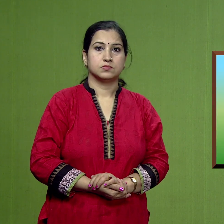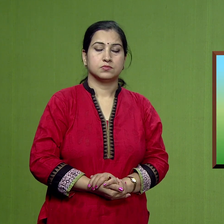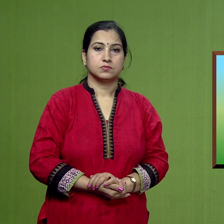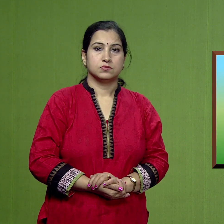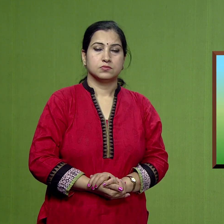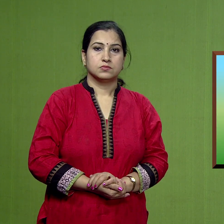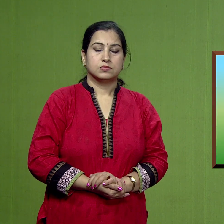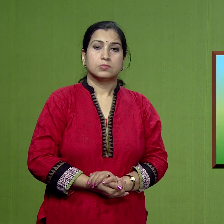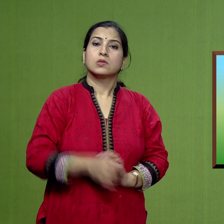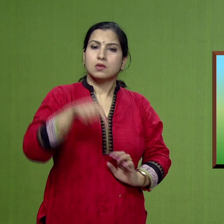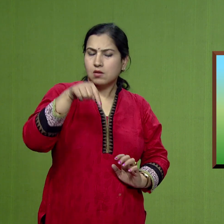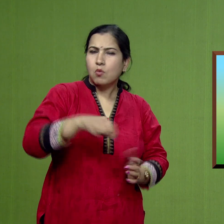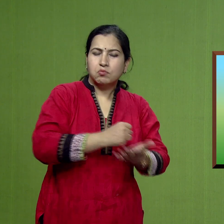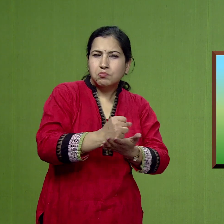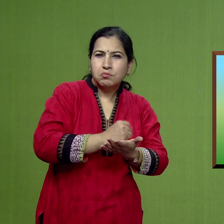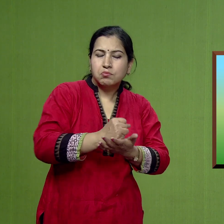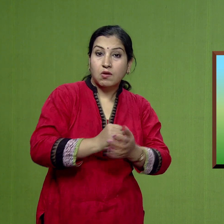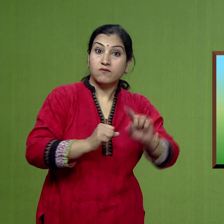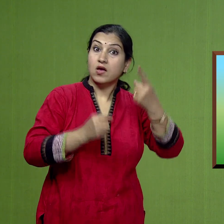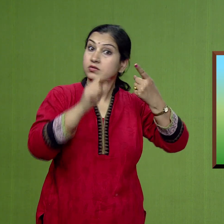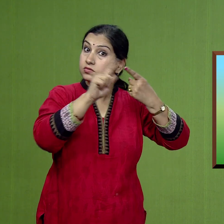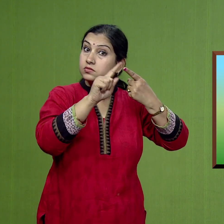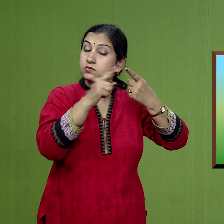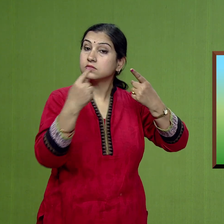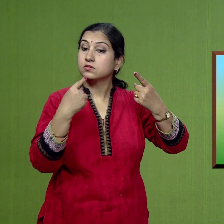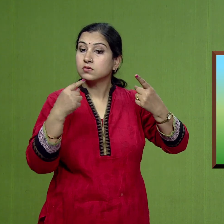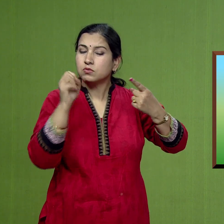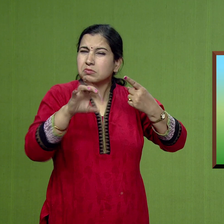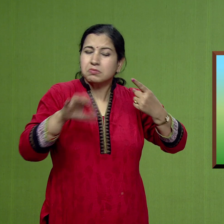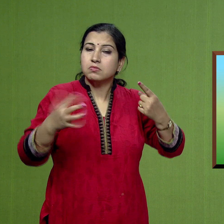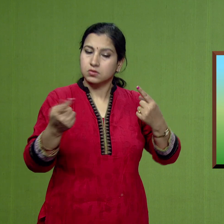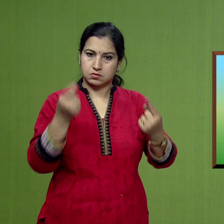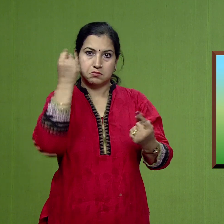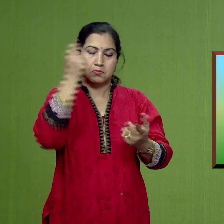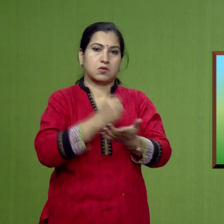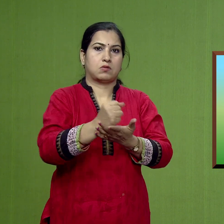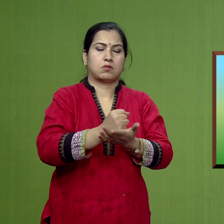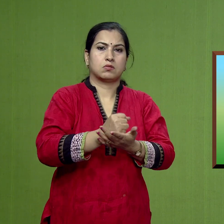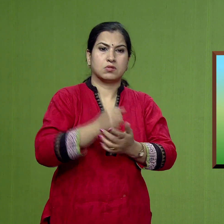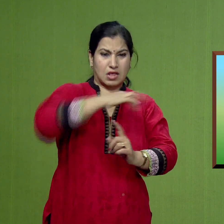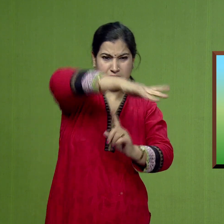Let us now understand air pollution, which is occurring in our environment and is harmful for your